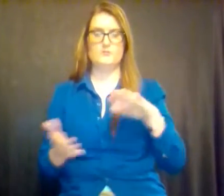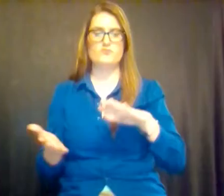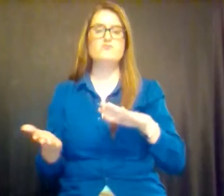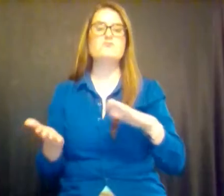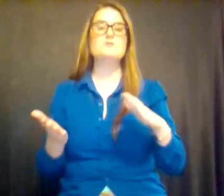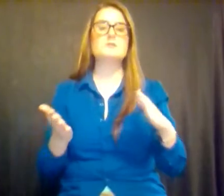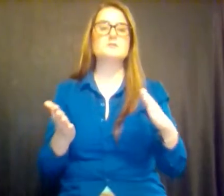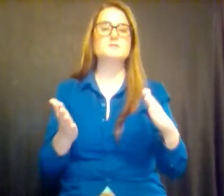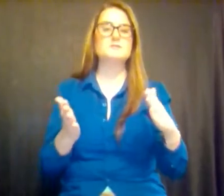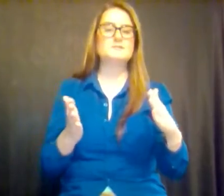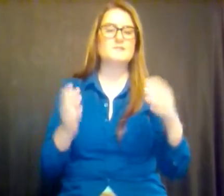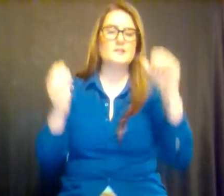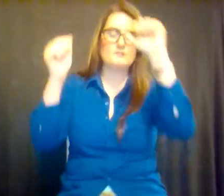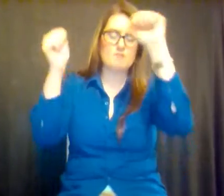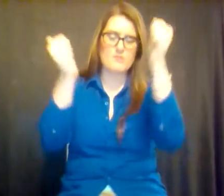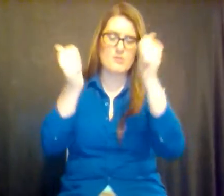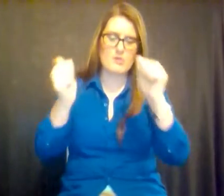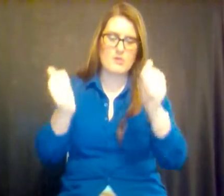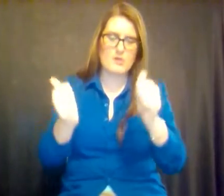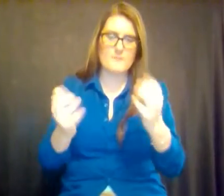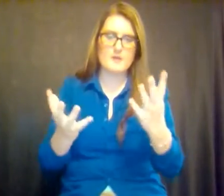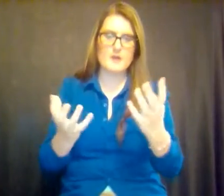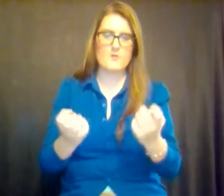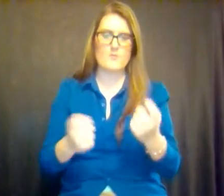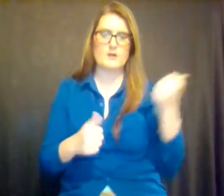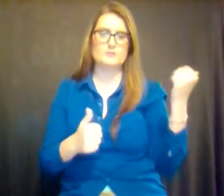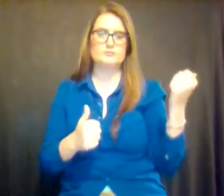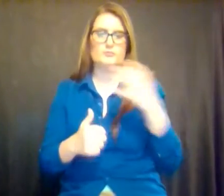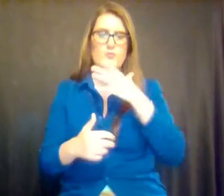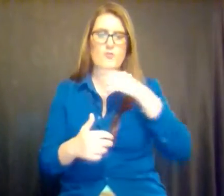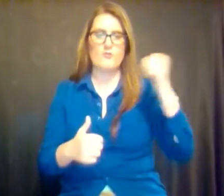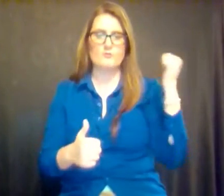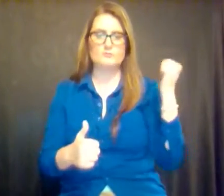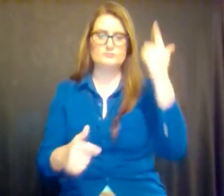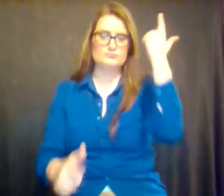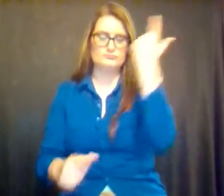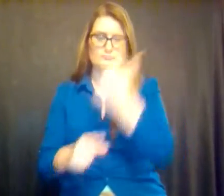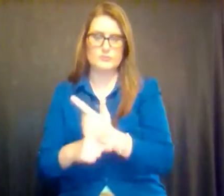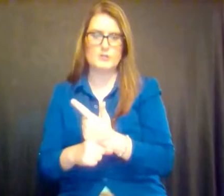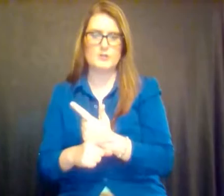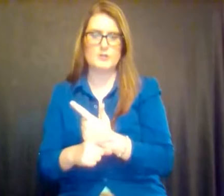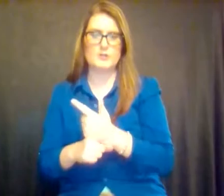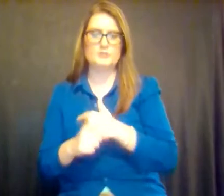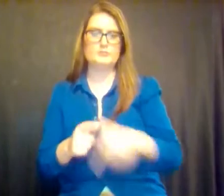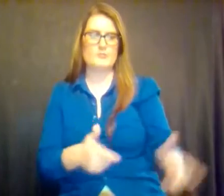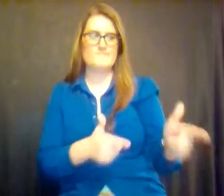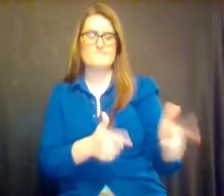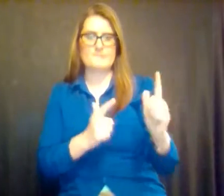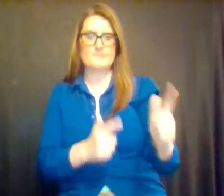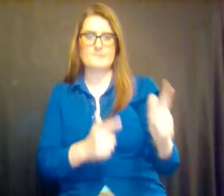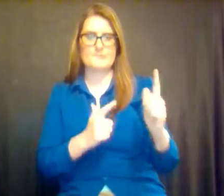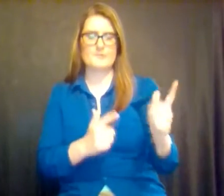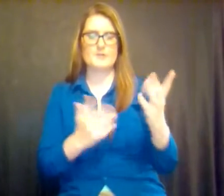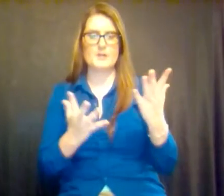my blessing. And off you go. Isaac didn't know it, but his wife Rebecca was just outside the tent, and she